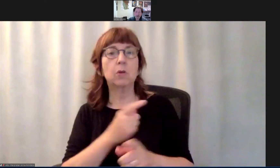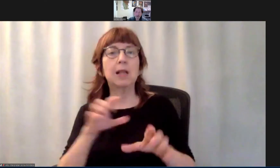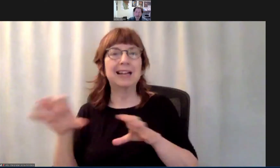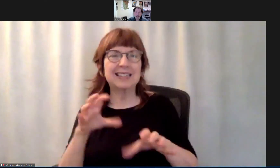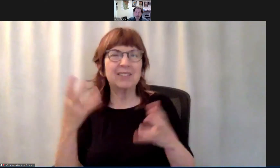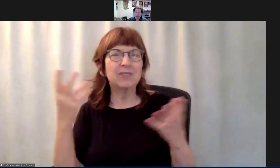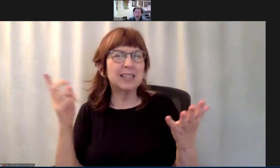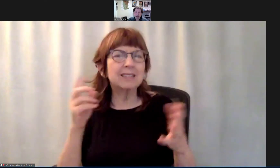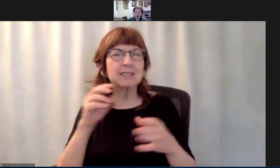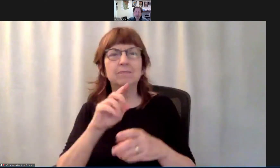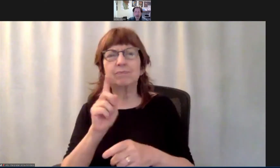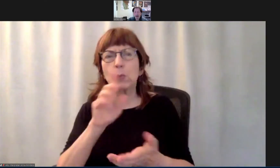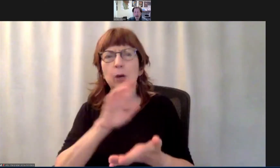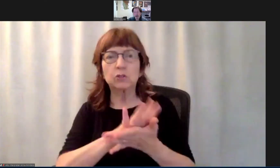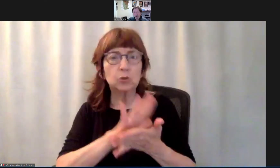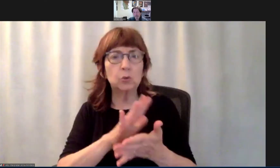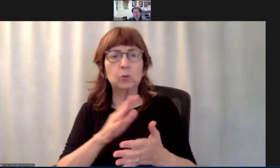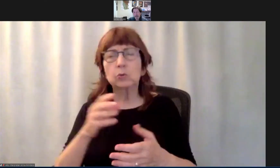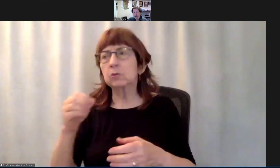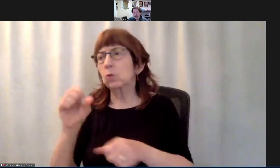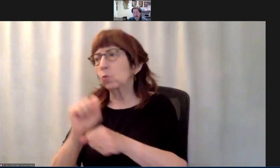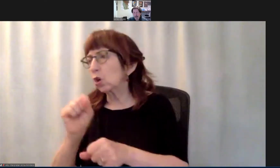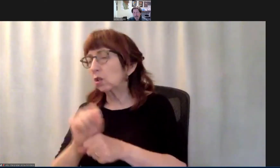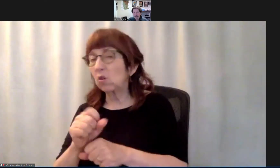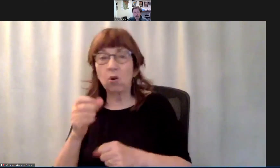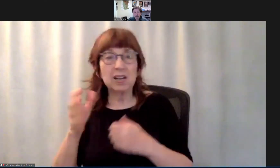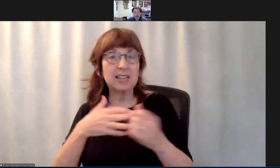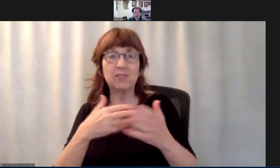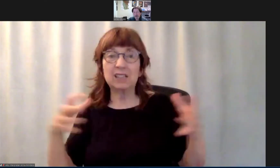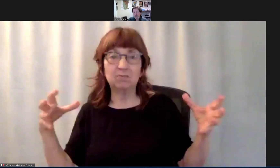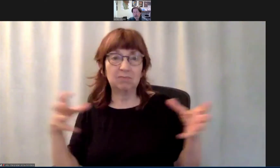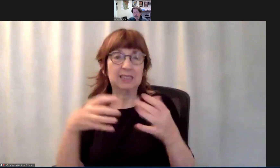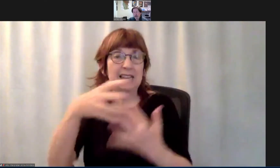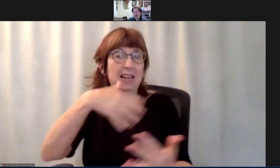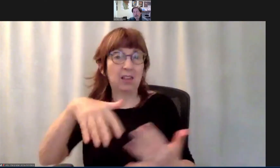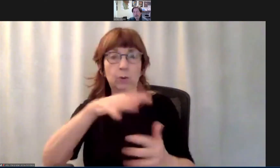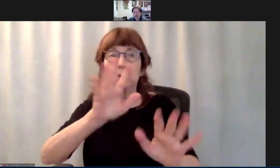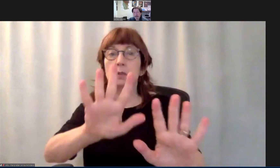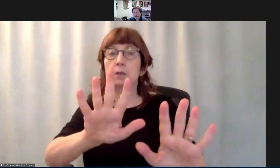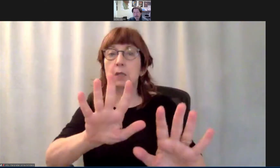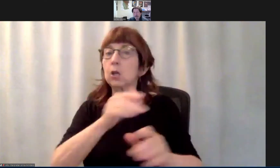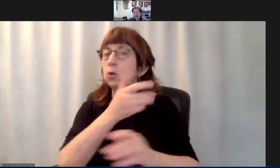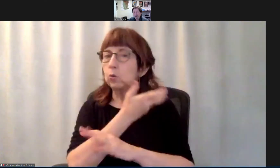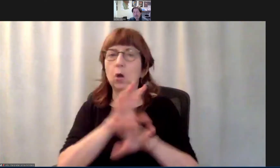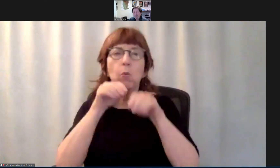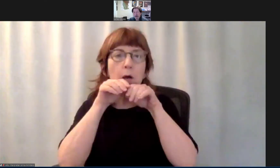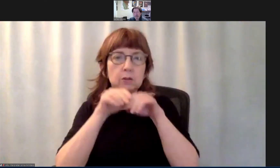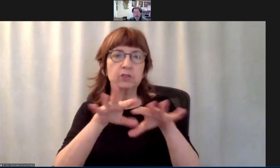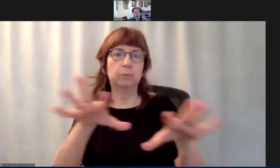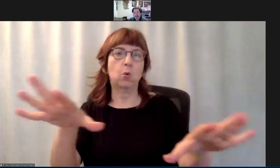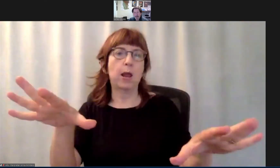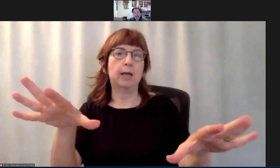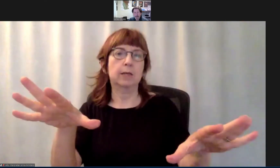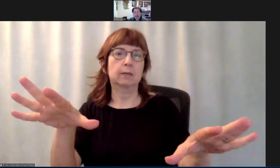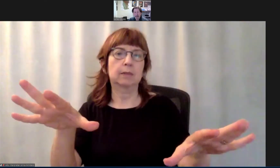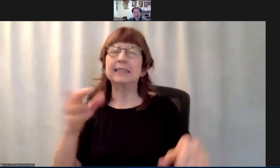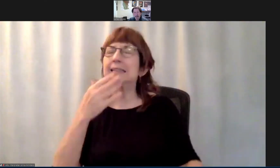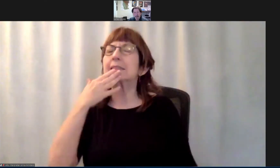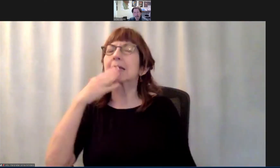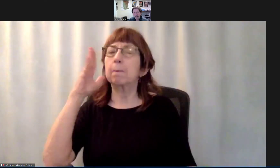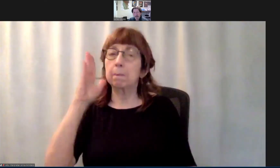schools or at work or even in gatherings and so on and so forth. You don't want to spread this thing around. It's a very bad